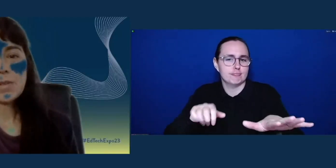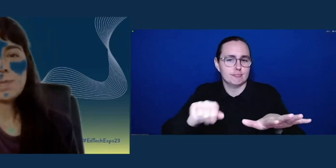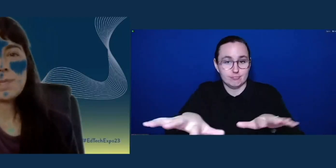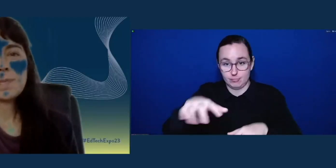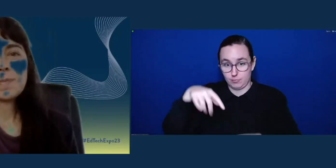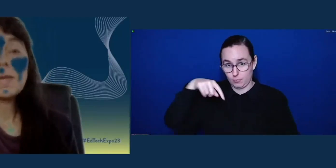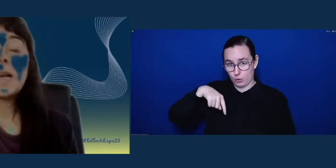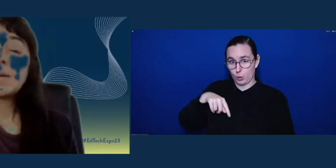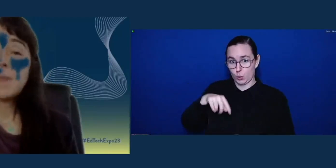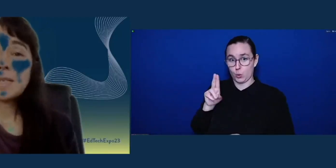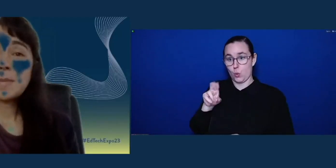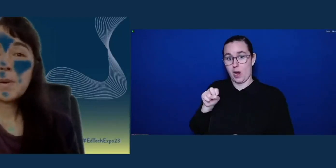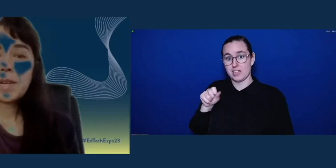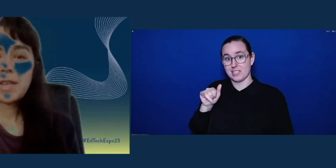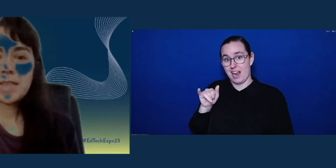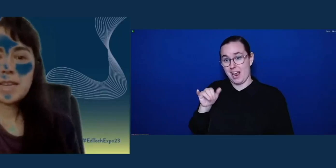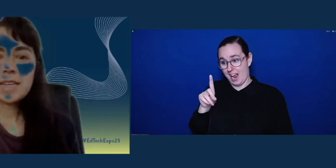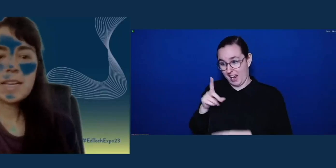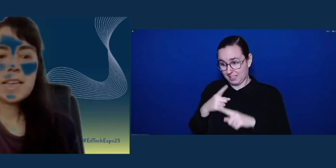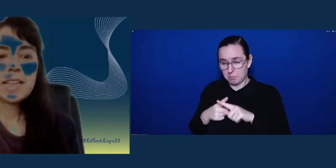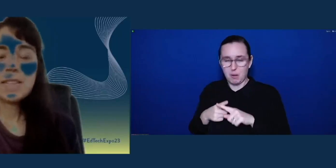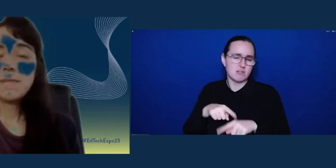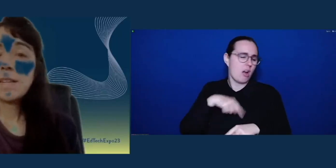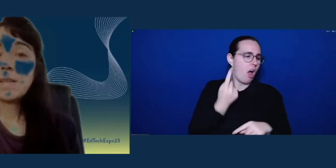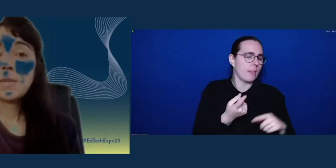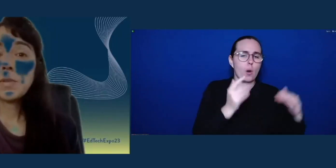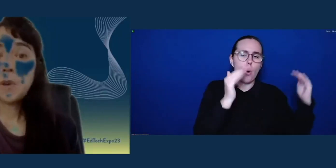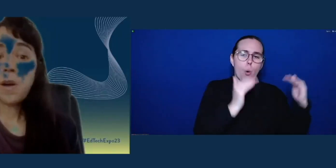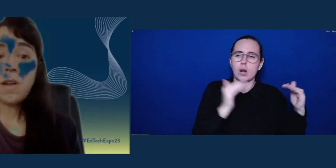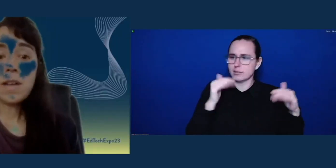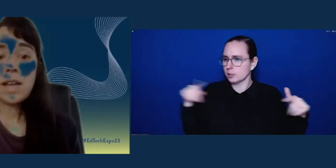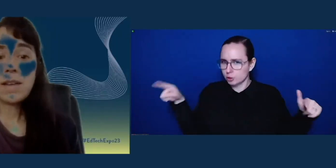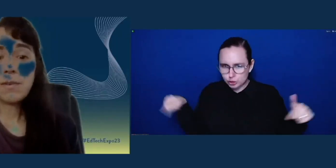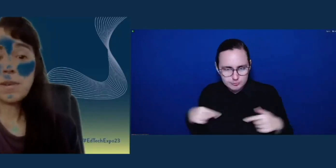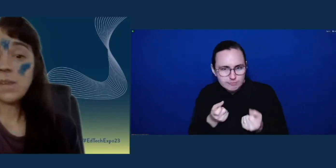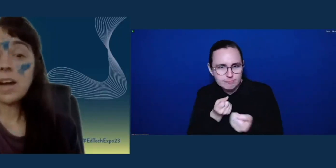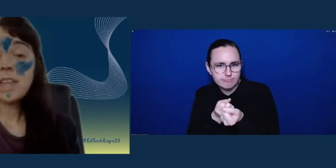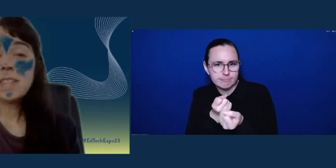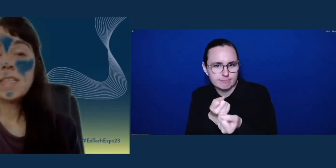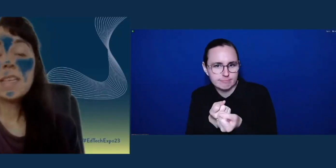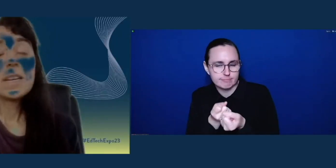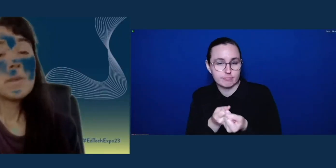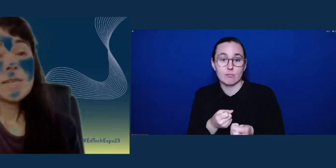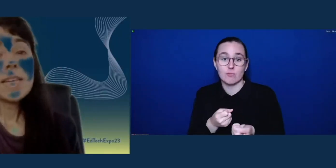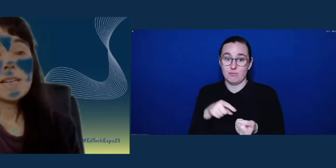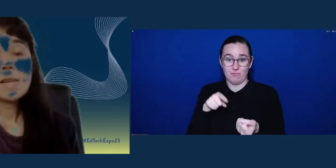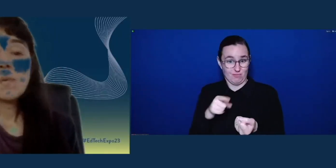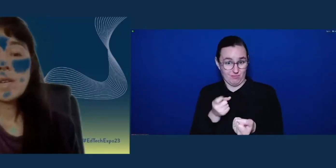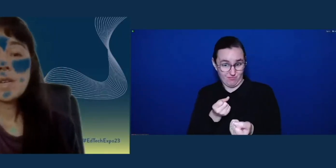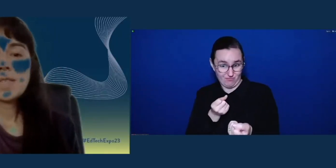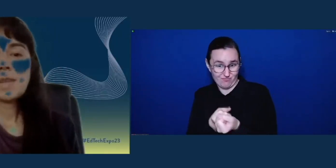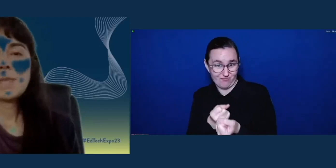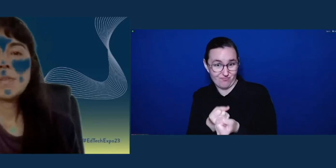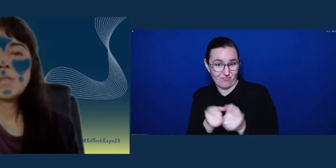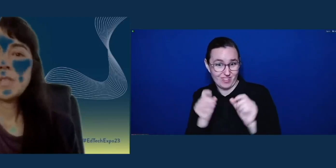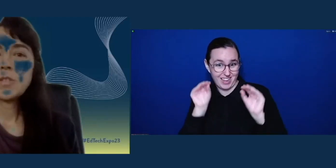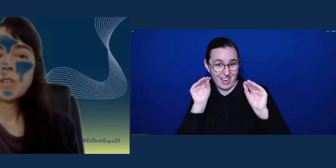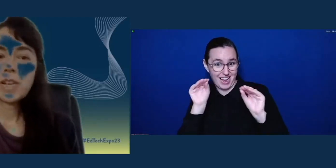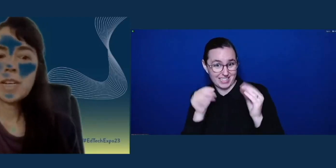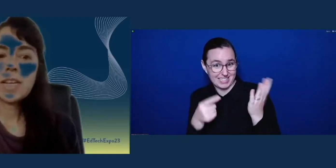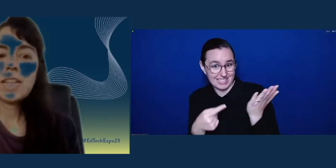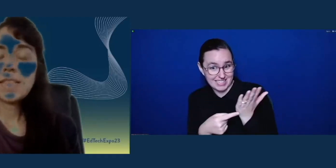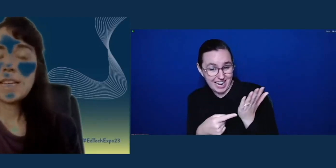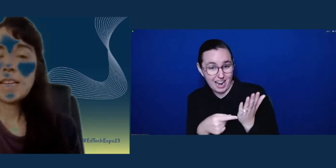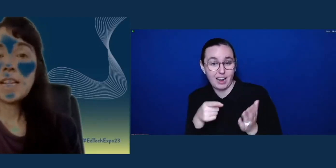stakeholders. By supporting EdTech that is available to all and free of cost, we've taken an important step towards